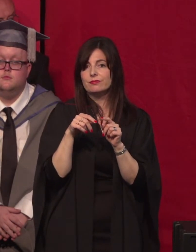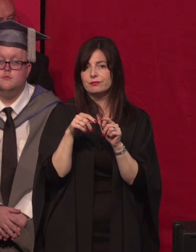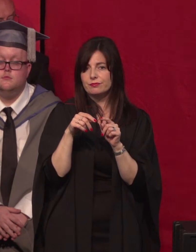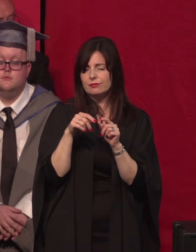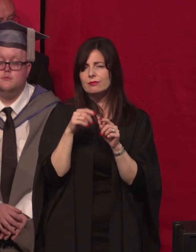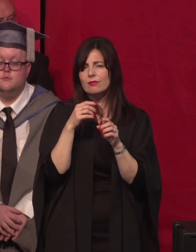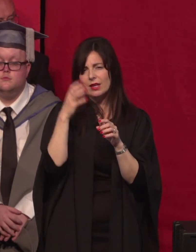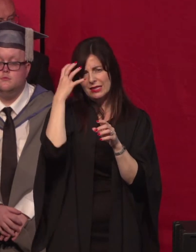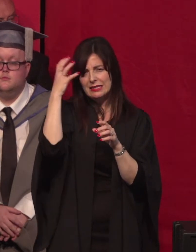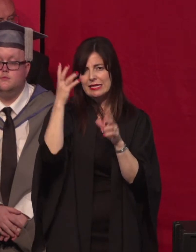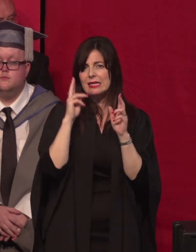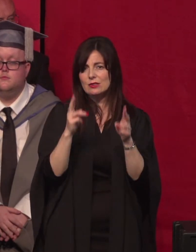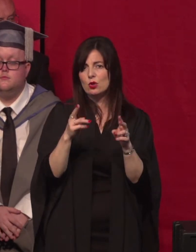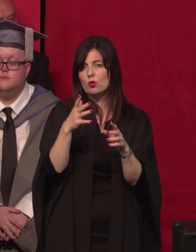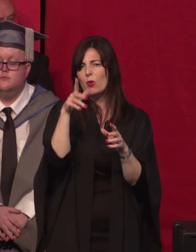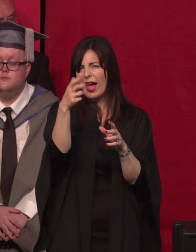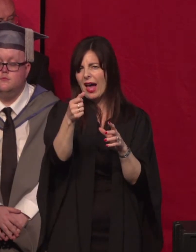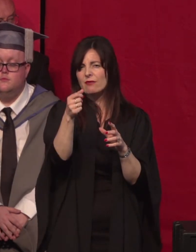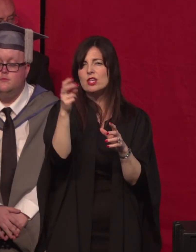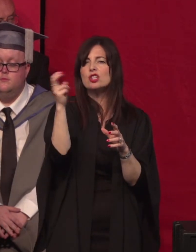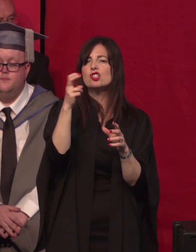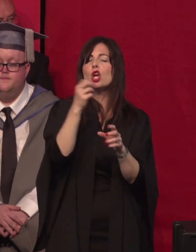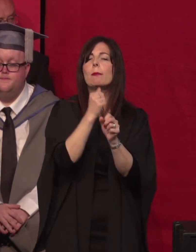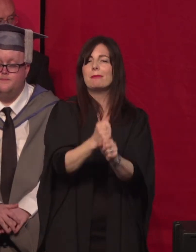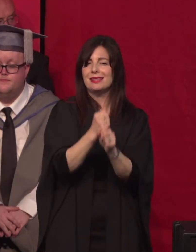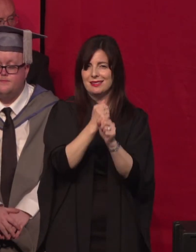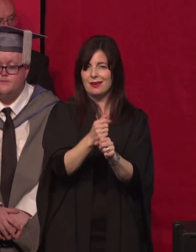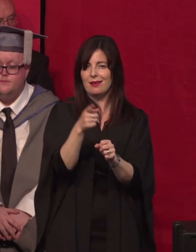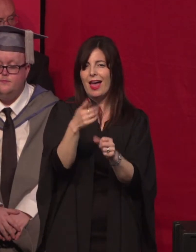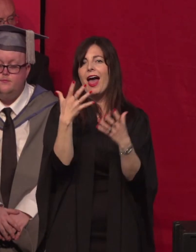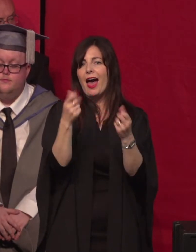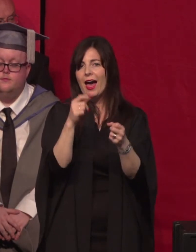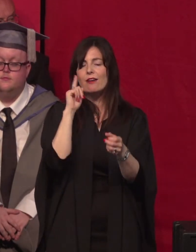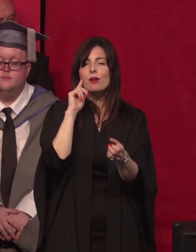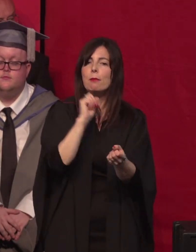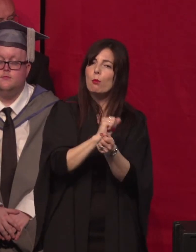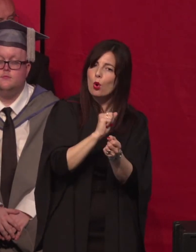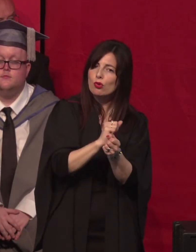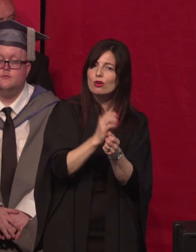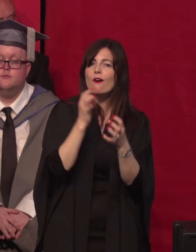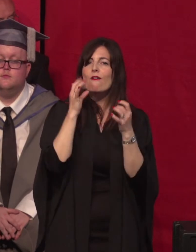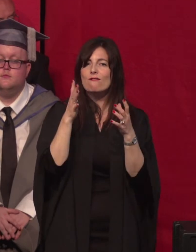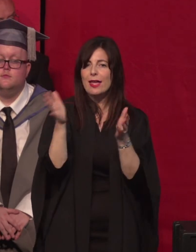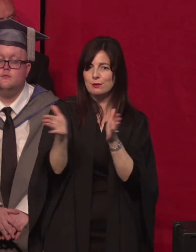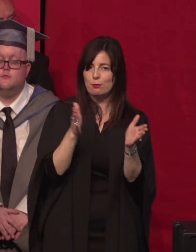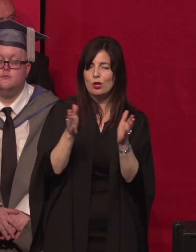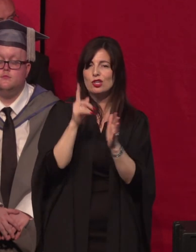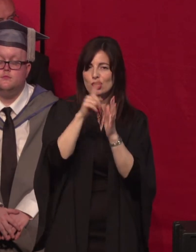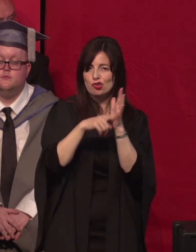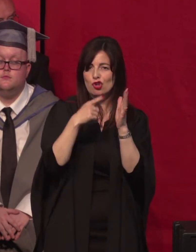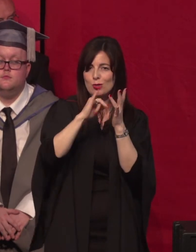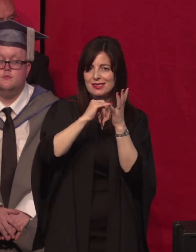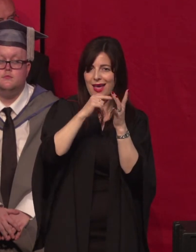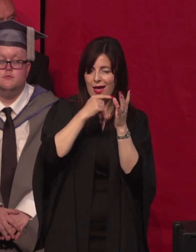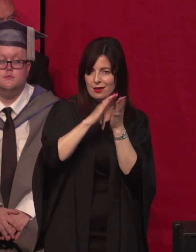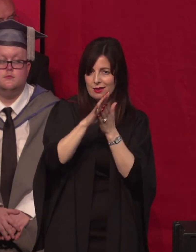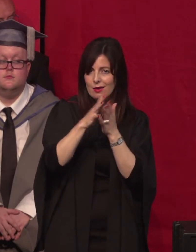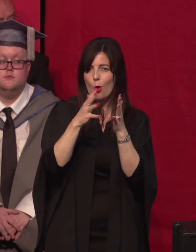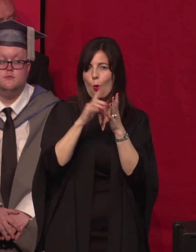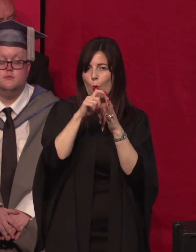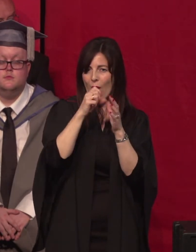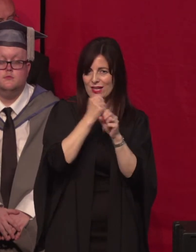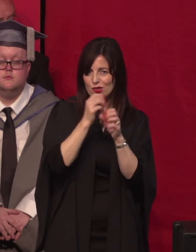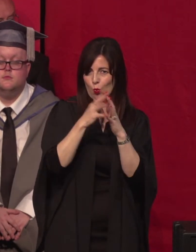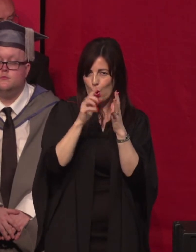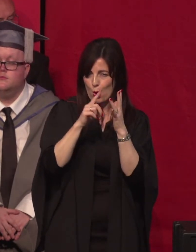Hall is Stoke Minster, and in Stoke Minster, of course, is the memorial to the famous potter Josiah Wedgwood. Wedgwood being an entrepreneur